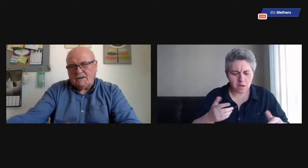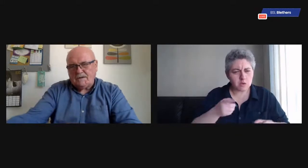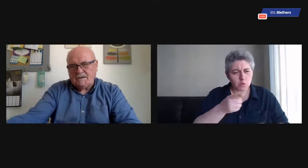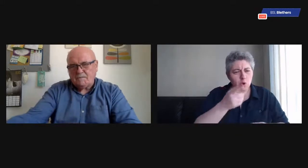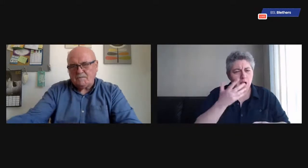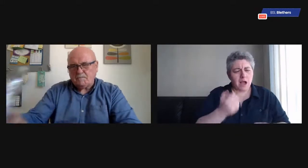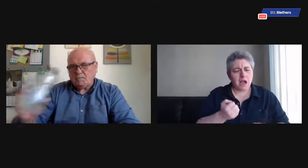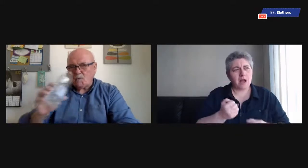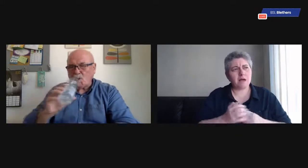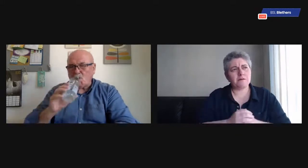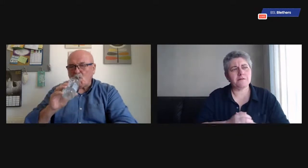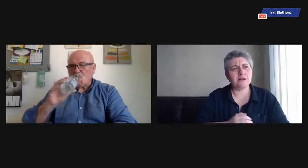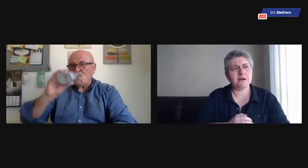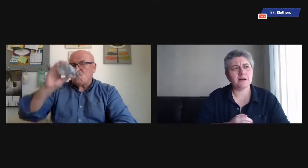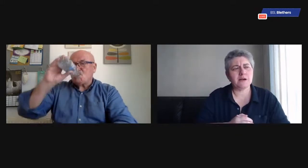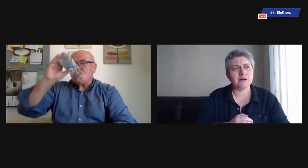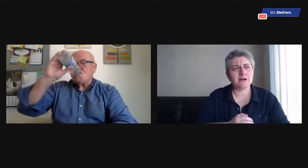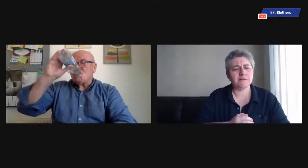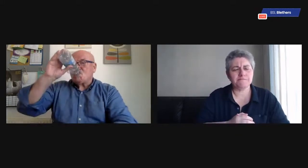space.